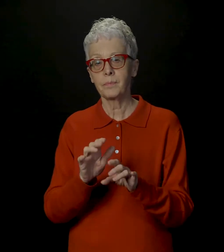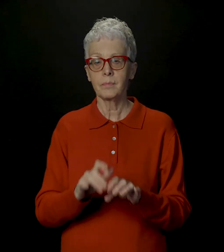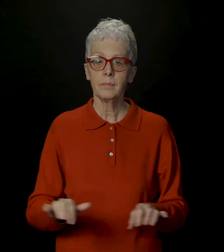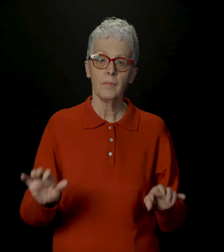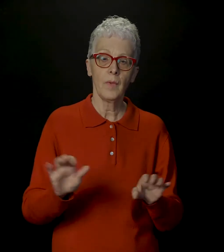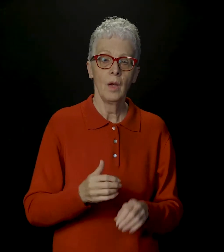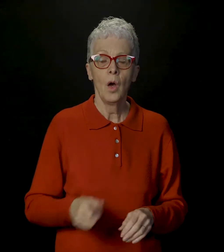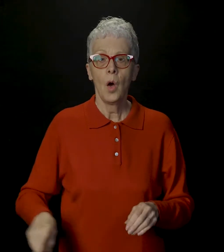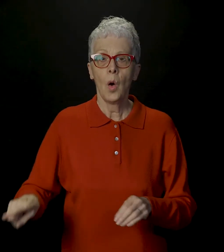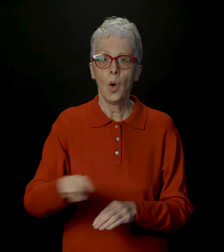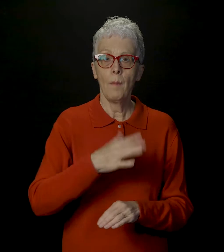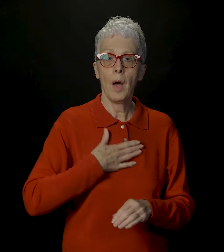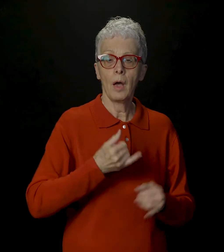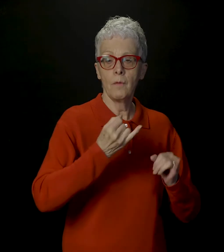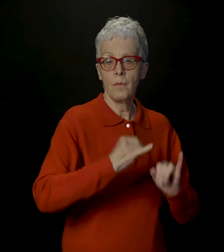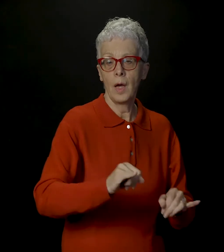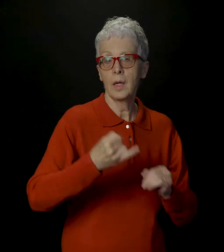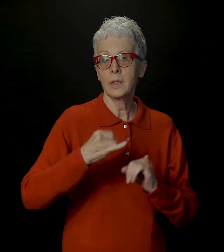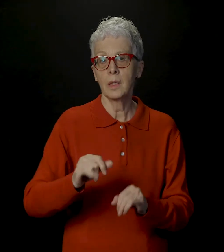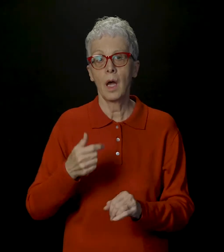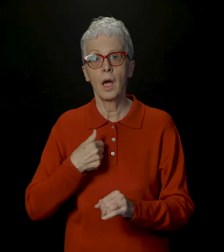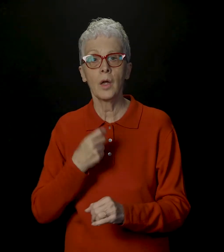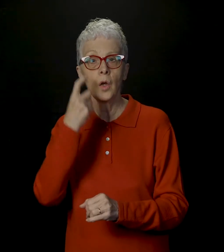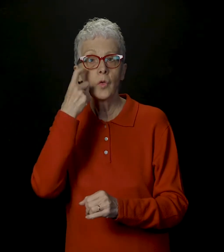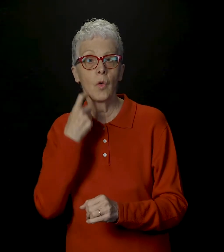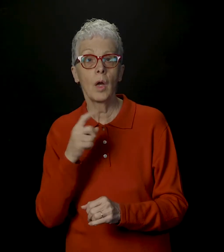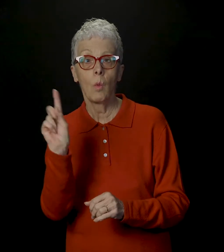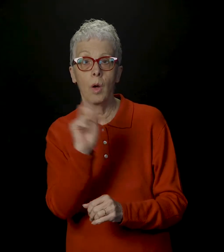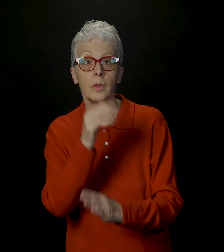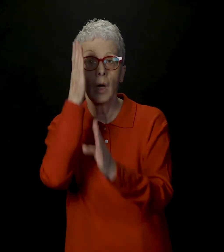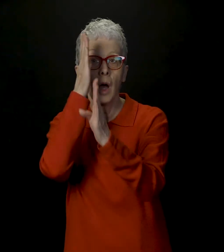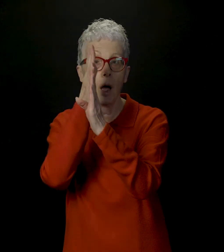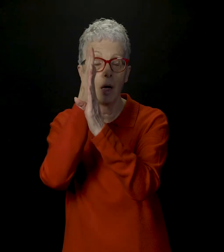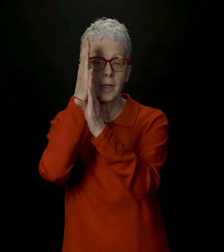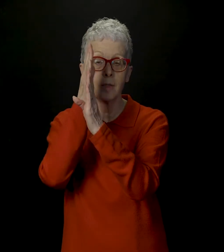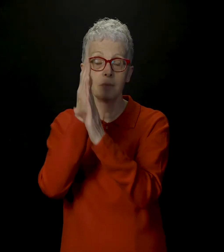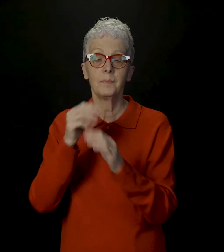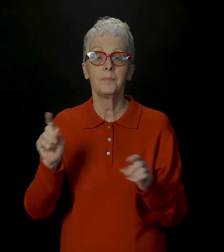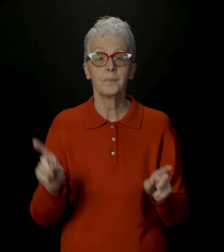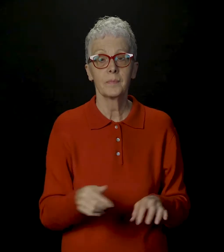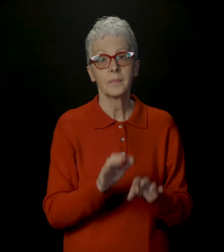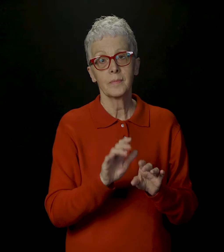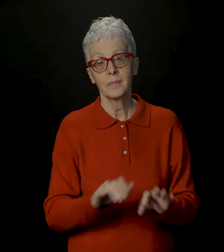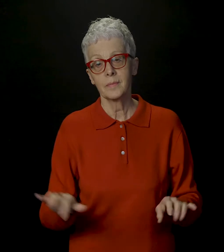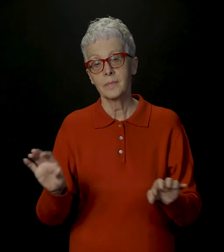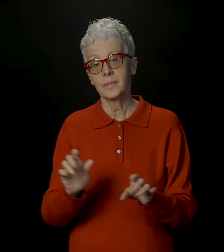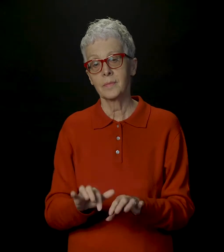And all my barriers I'd shine too high